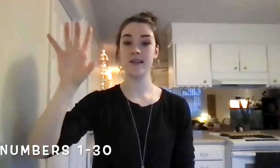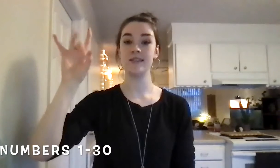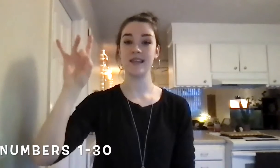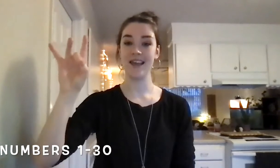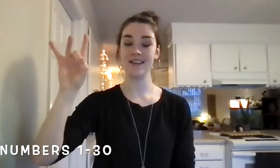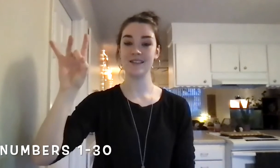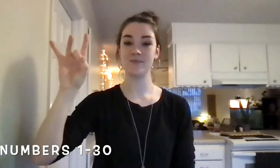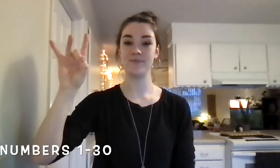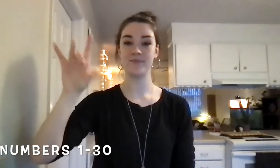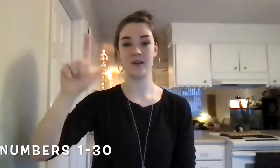28,